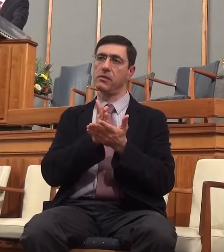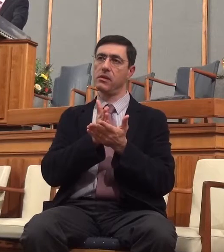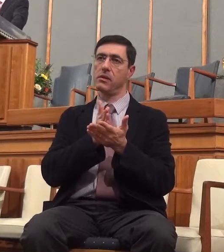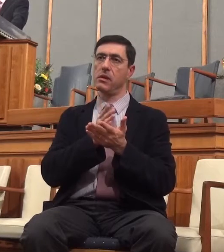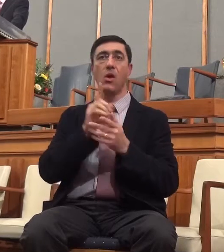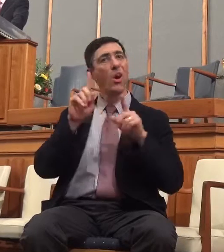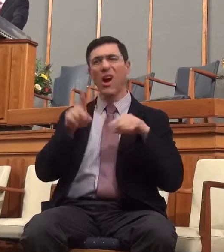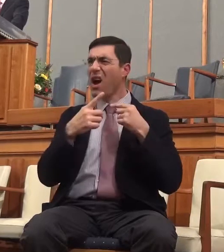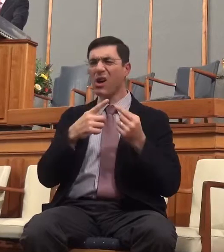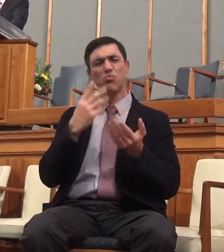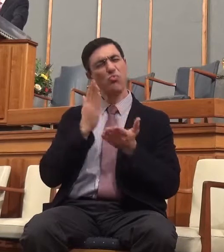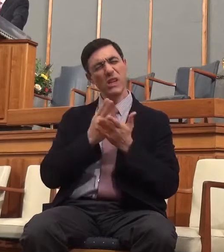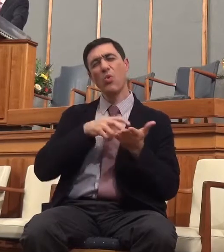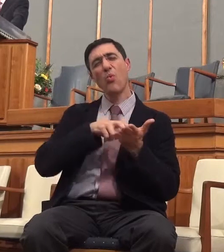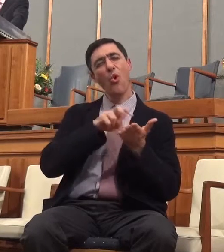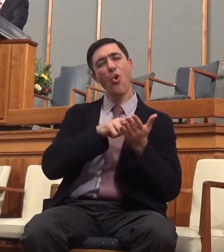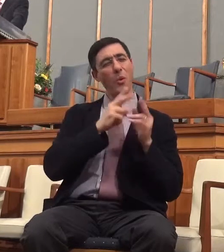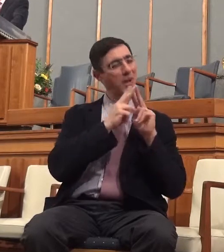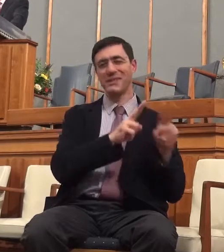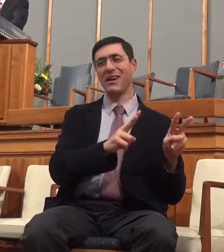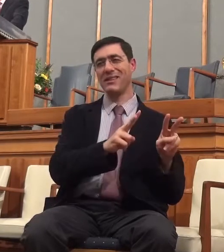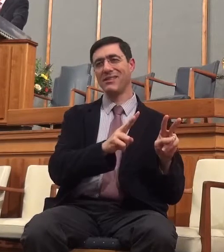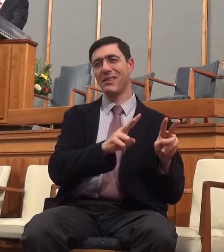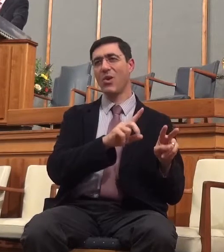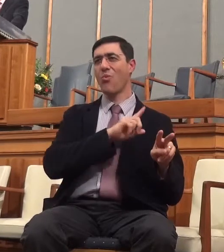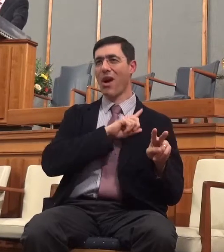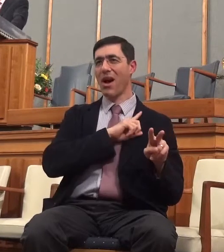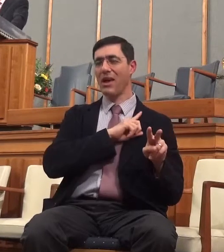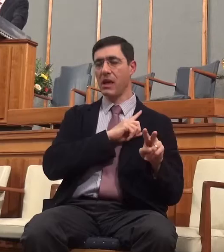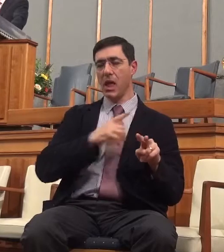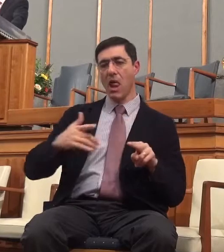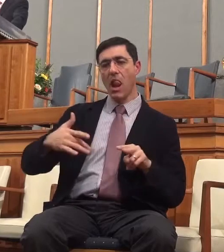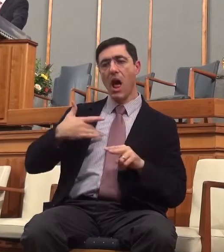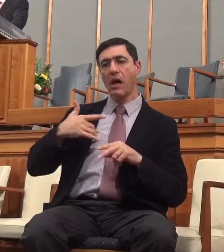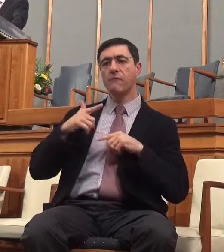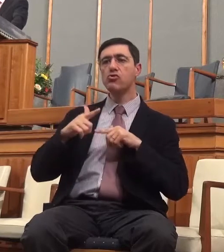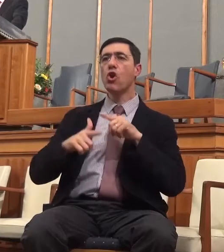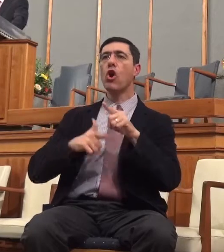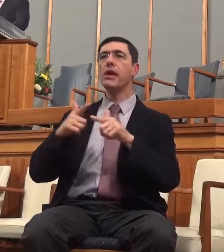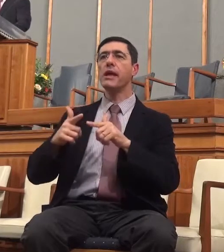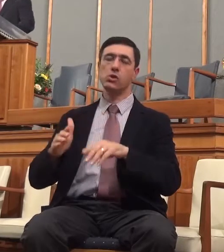walk by sight. You've got a long journey of life in front of you.